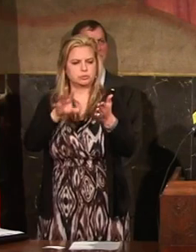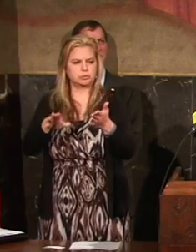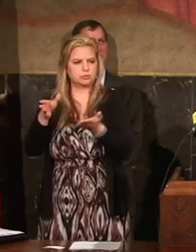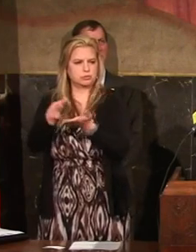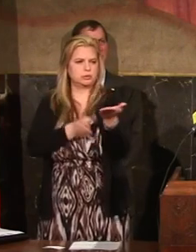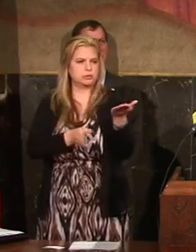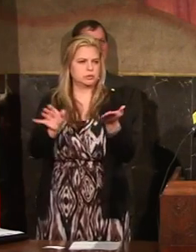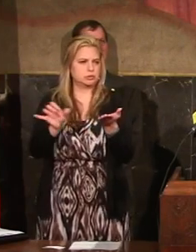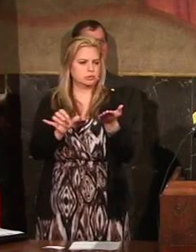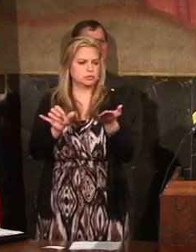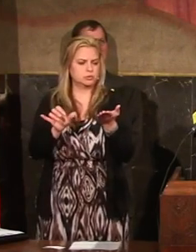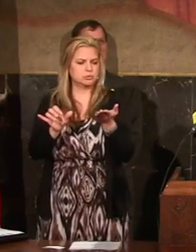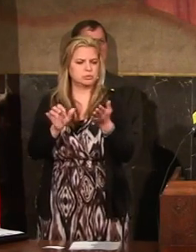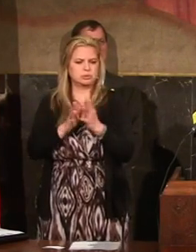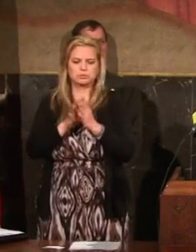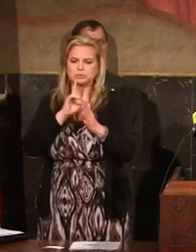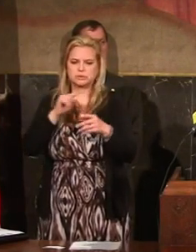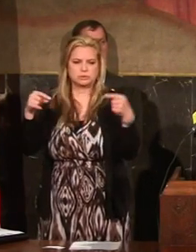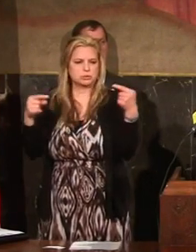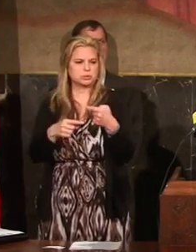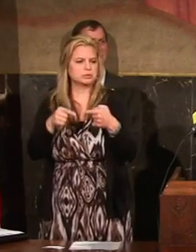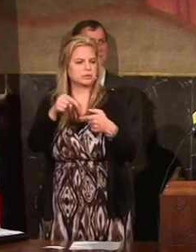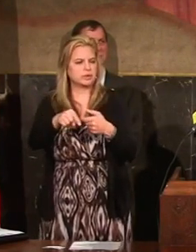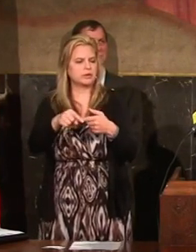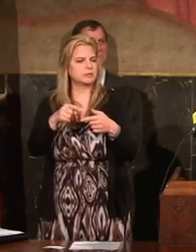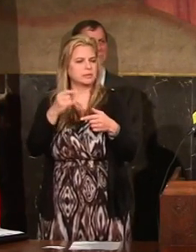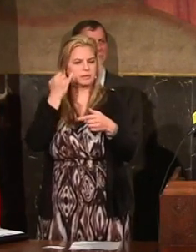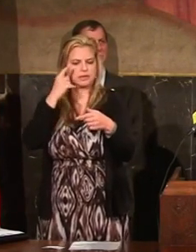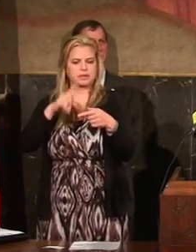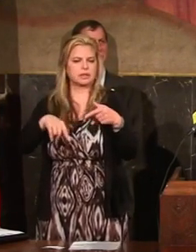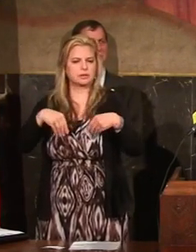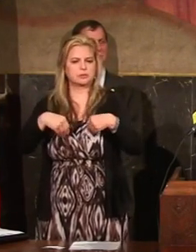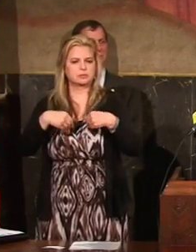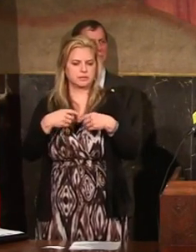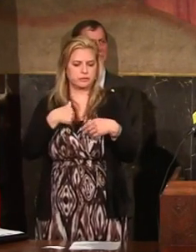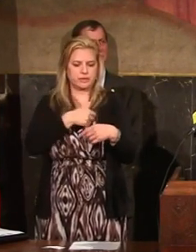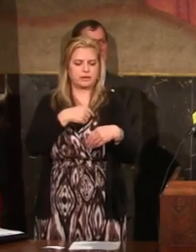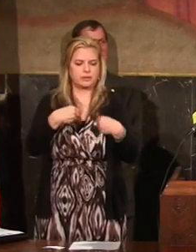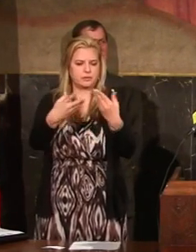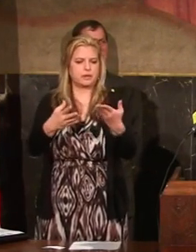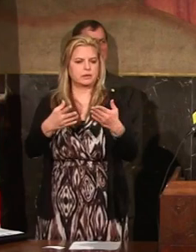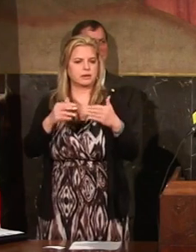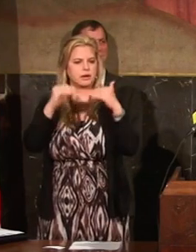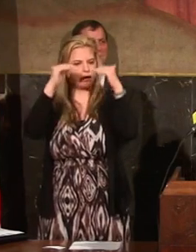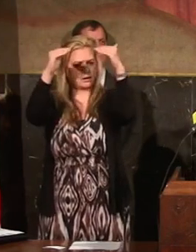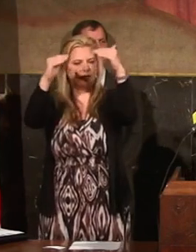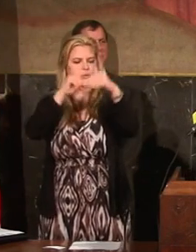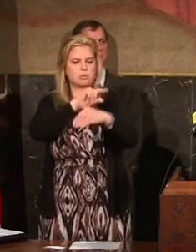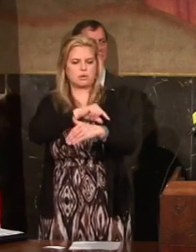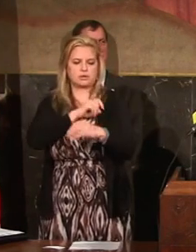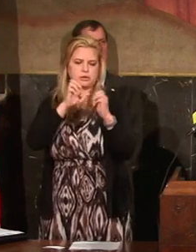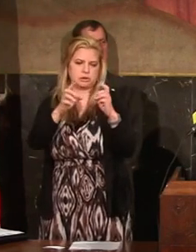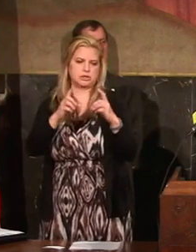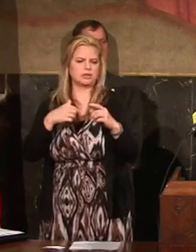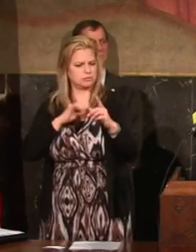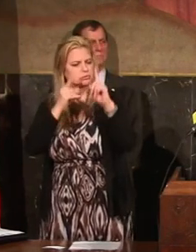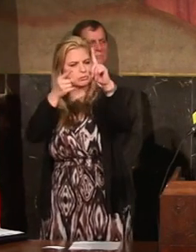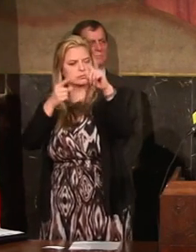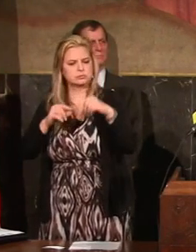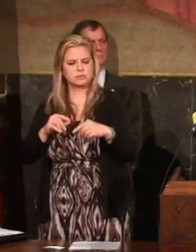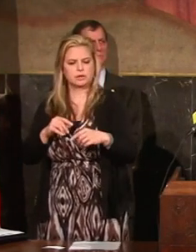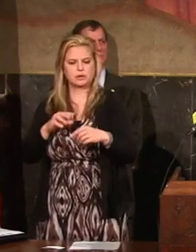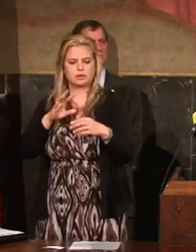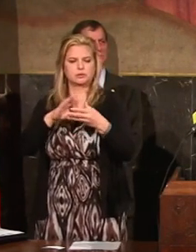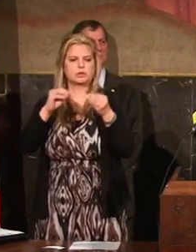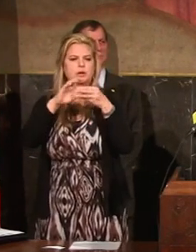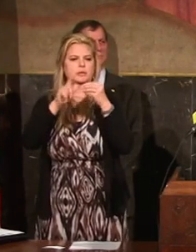to providing a high-quality public education for our students, which is what we strive to do. In regards to the cuts that are